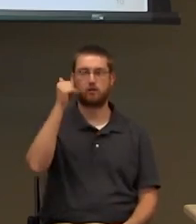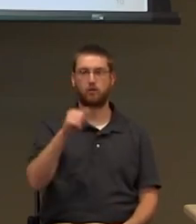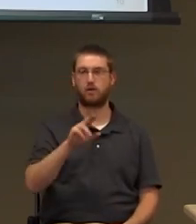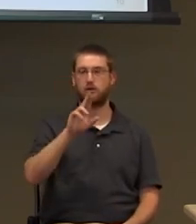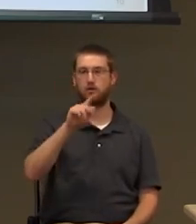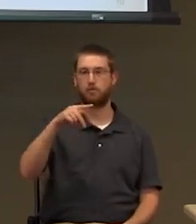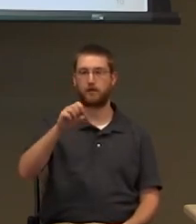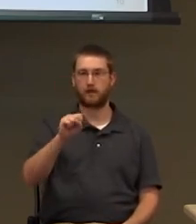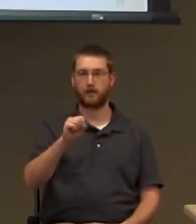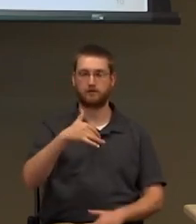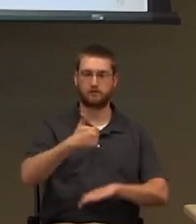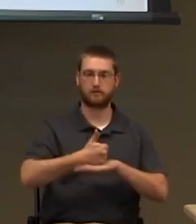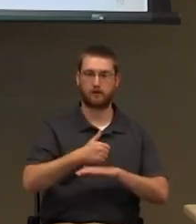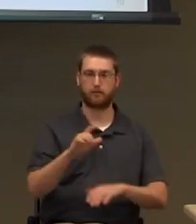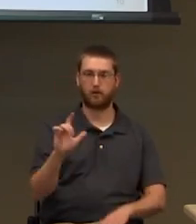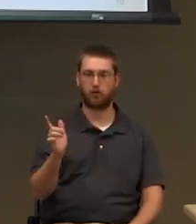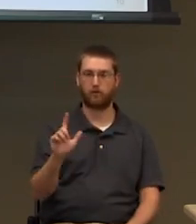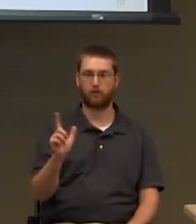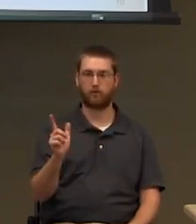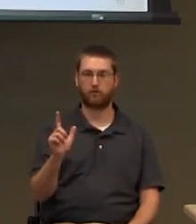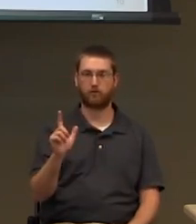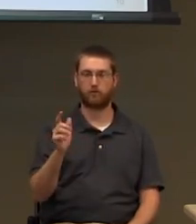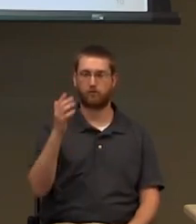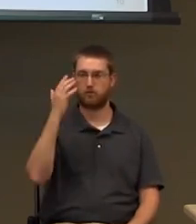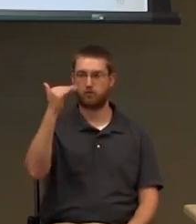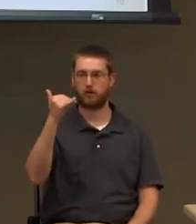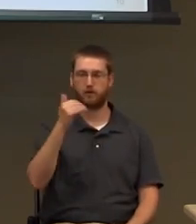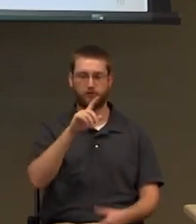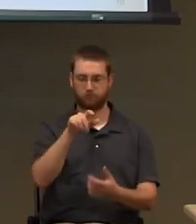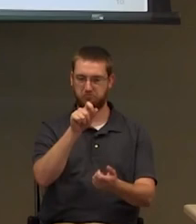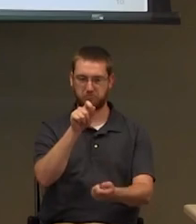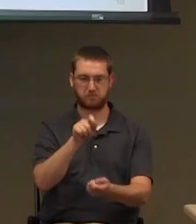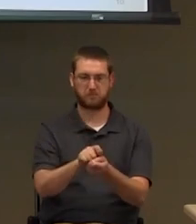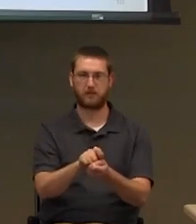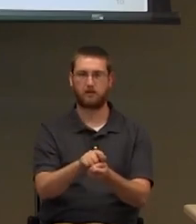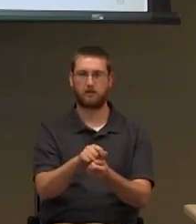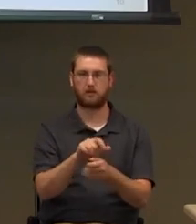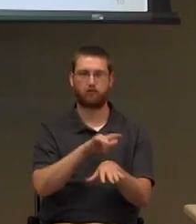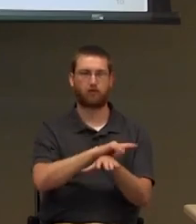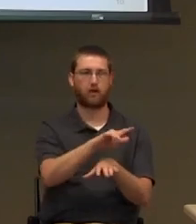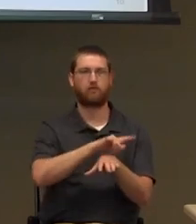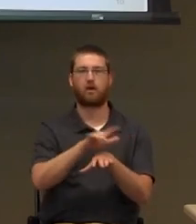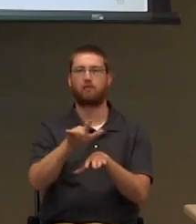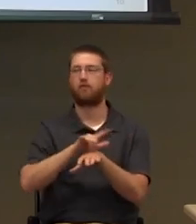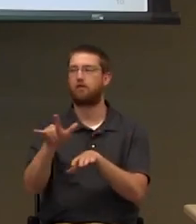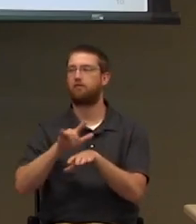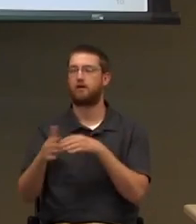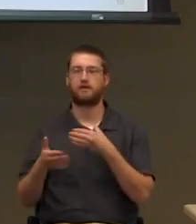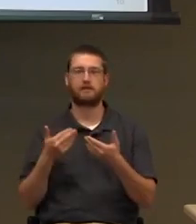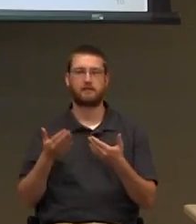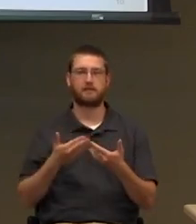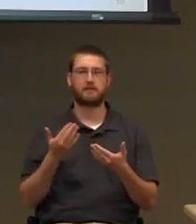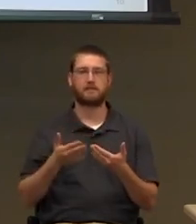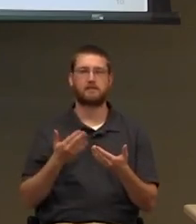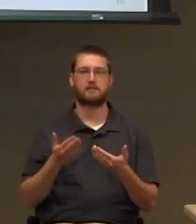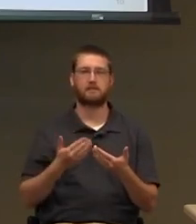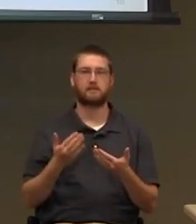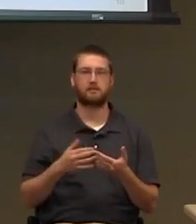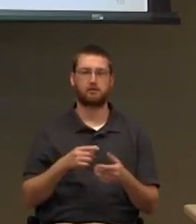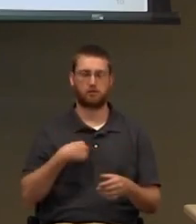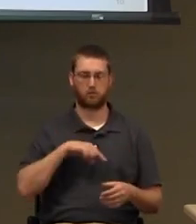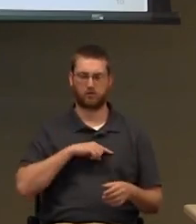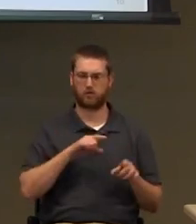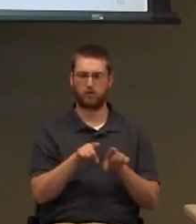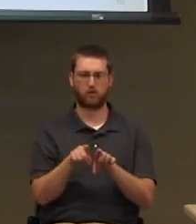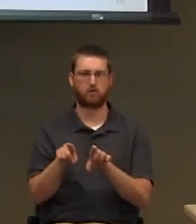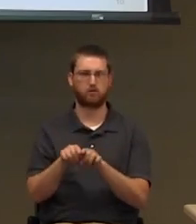UPS located at Louisville is because of that exact fact. They can get to a lot more places a lot quicker. We also have that